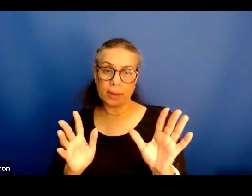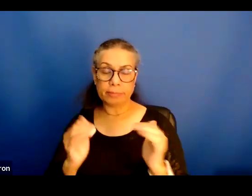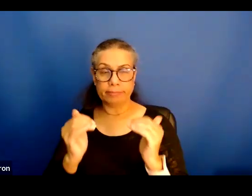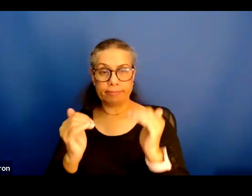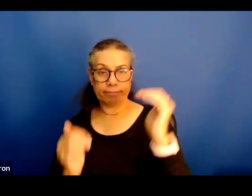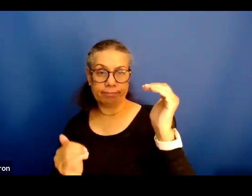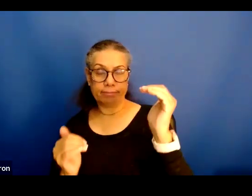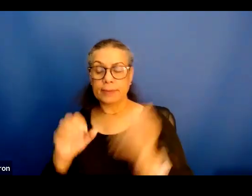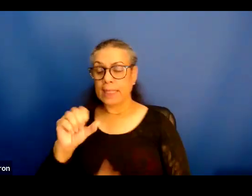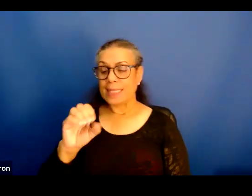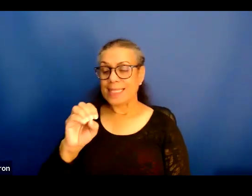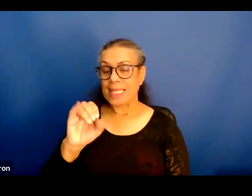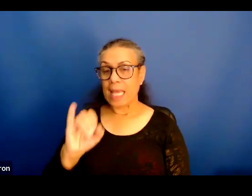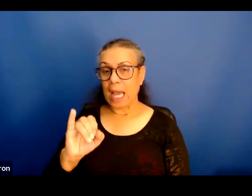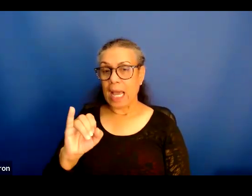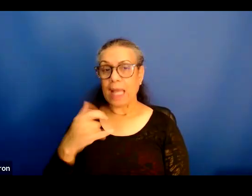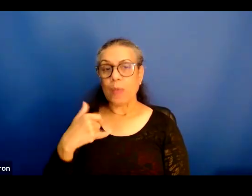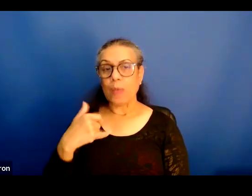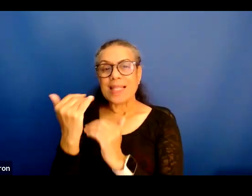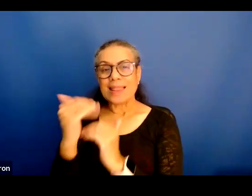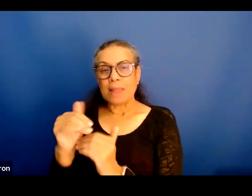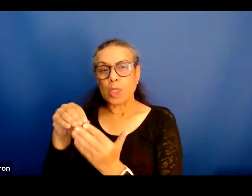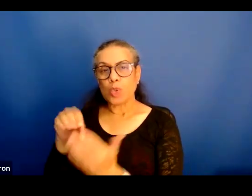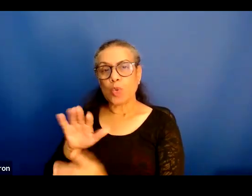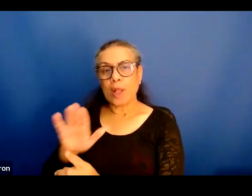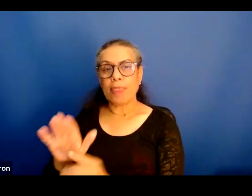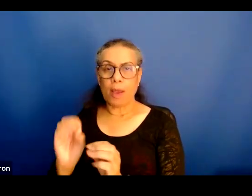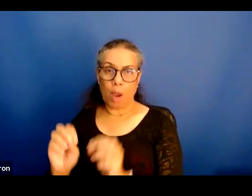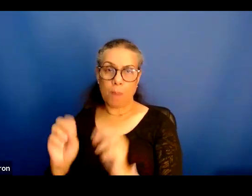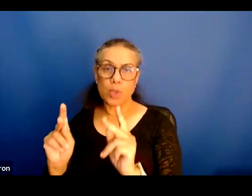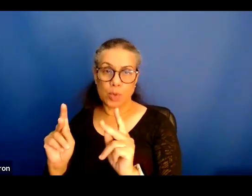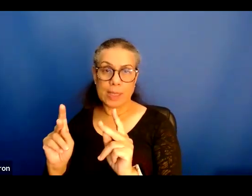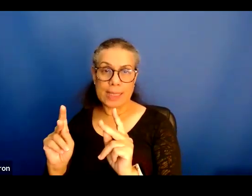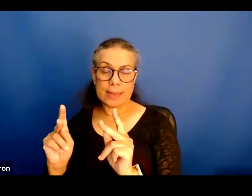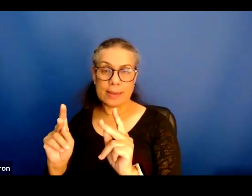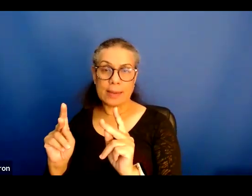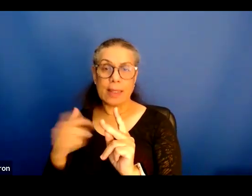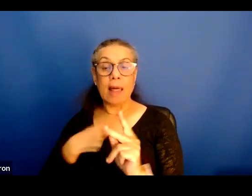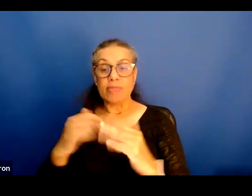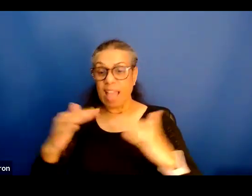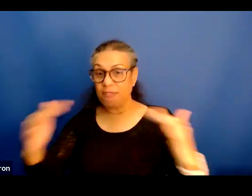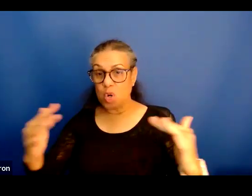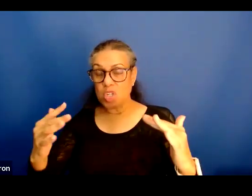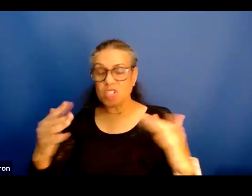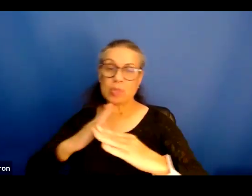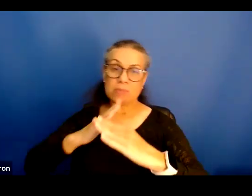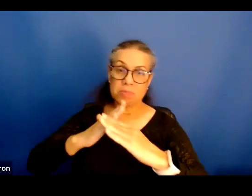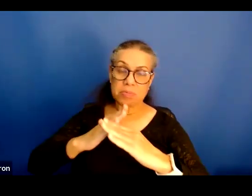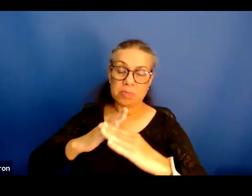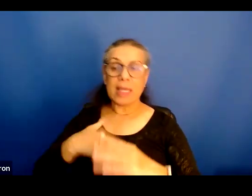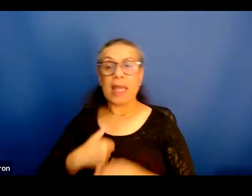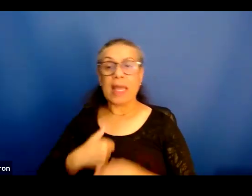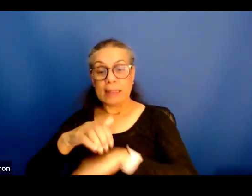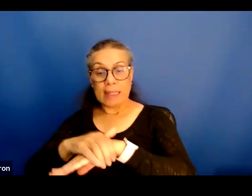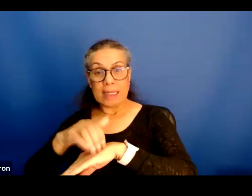BPS SEI strand model was limiting students' academic opportunities, diverse connections, and English proficiency